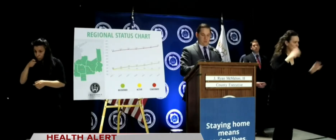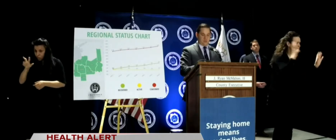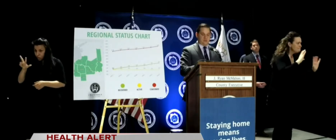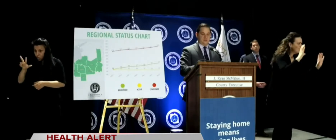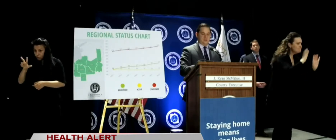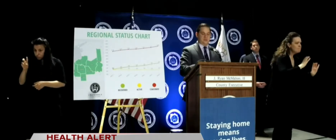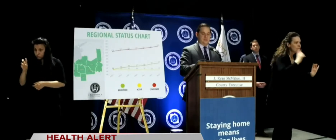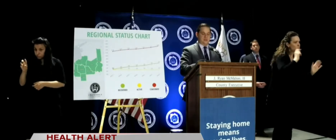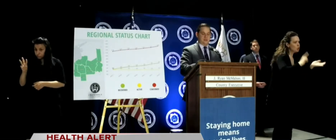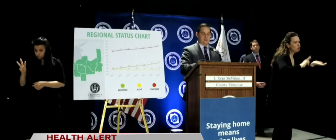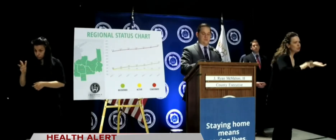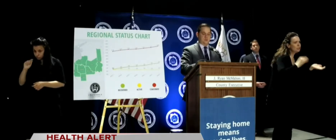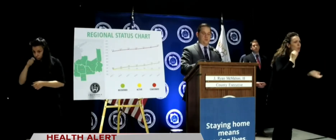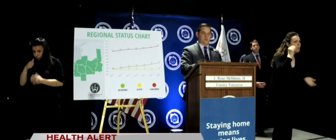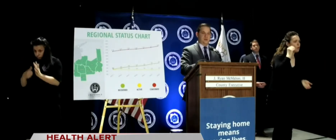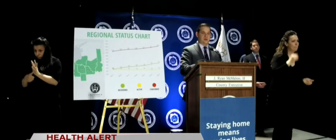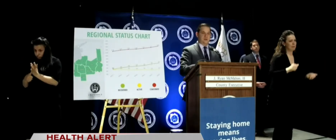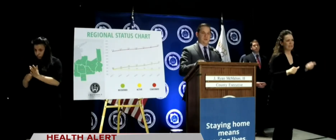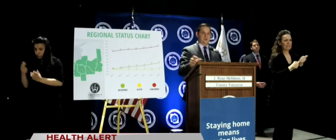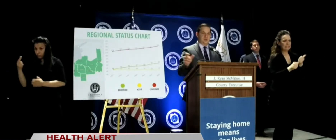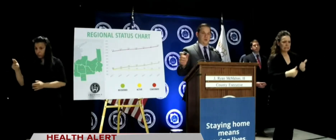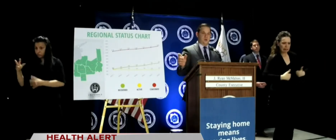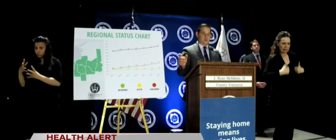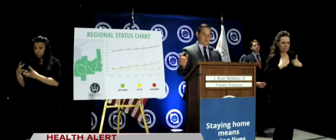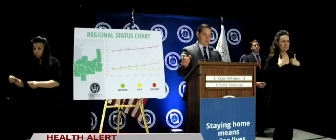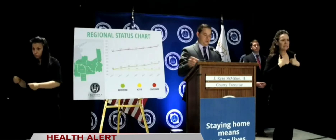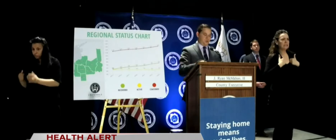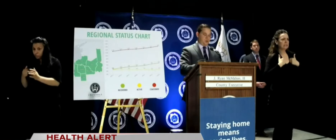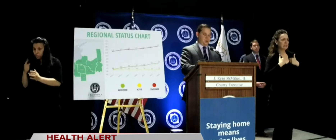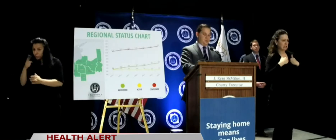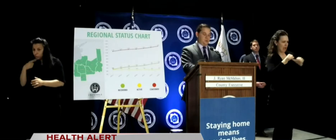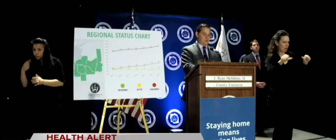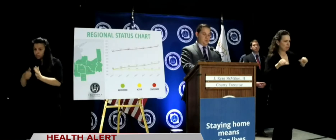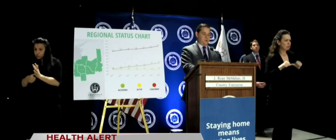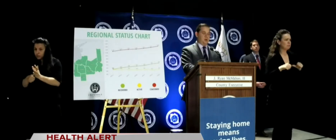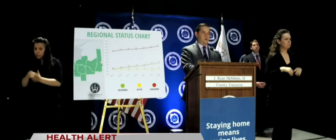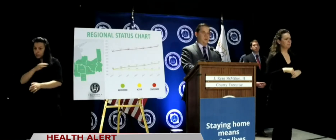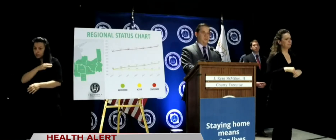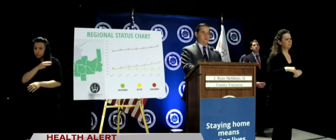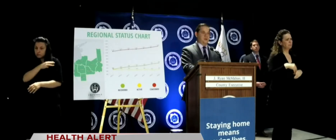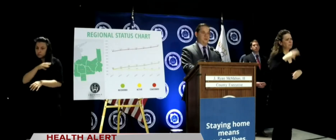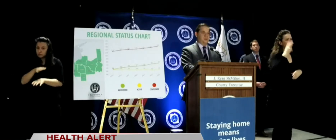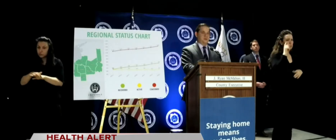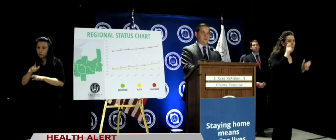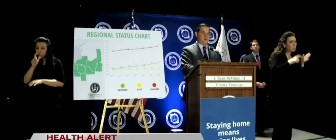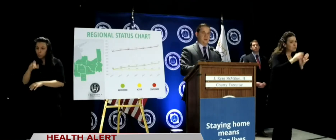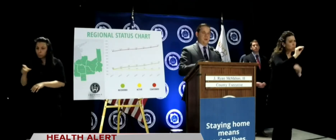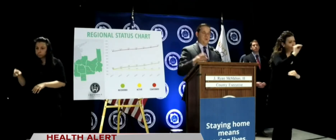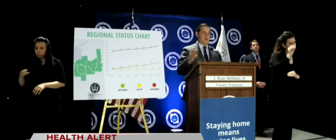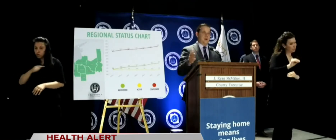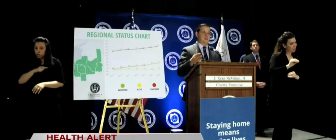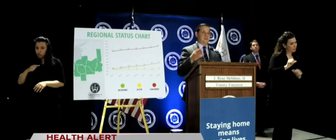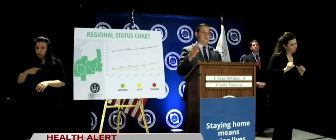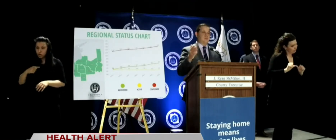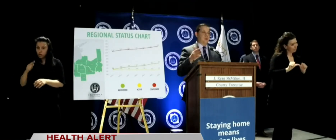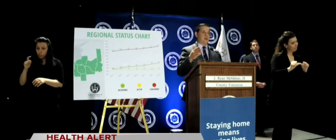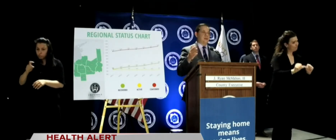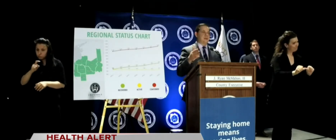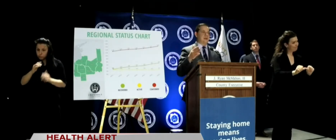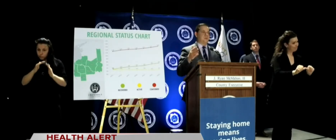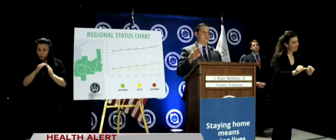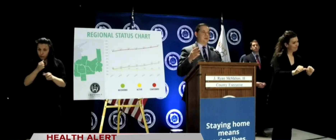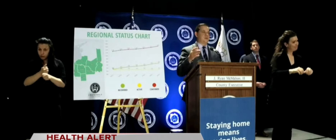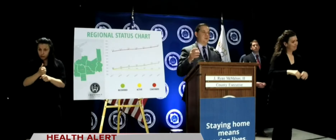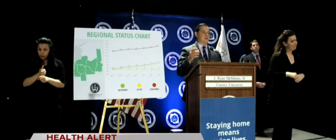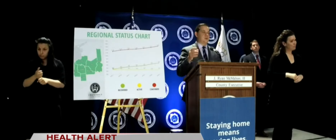it will be interesting to see if those percentages hold true to the other percentages we've seen, where about 7.8